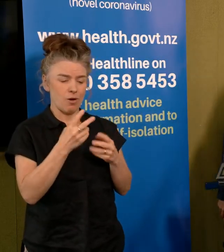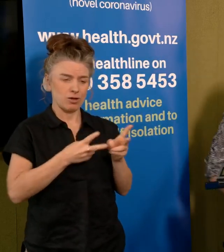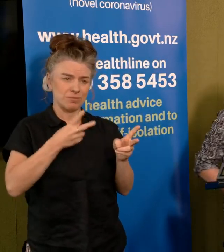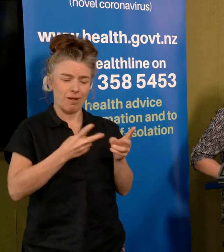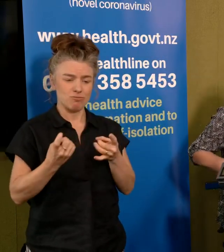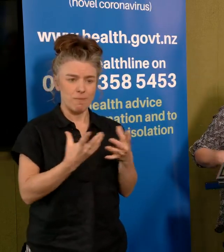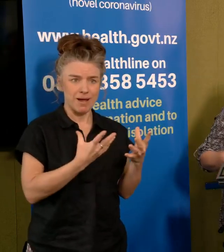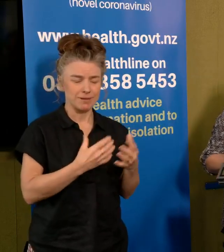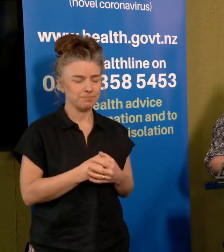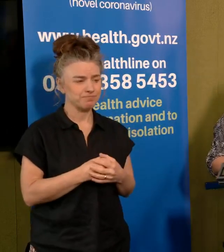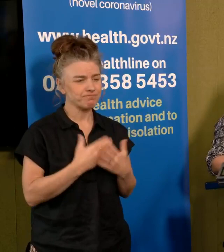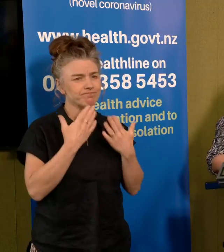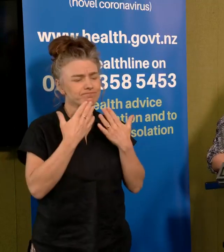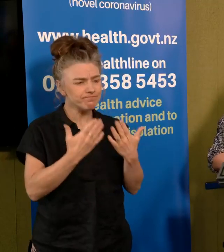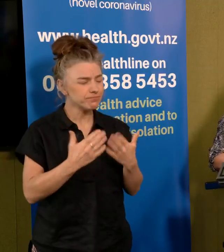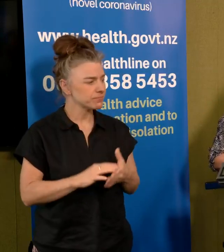Thank you very much.